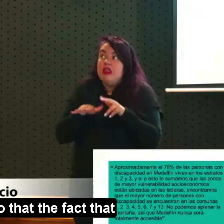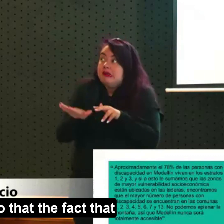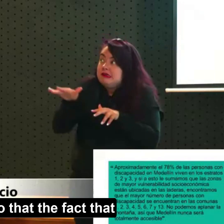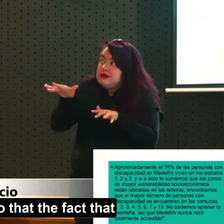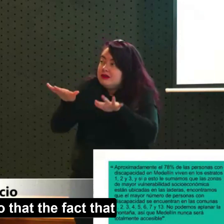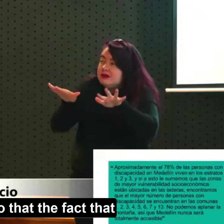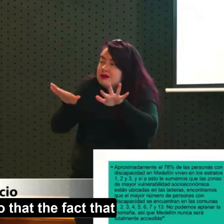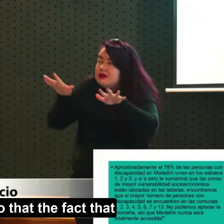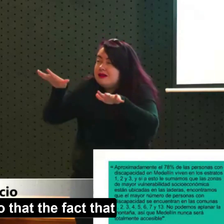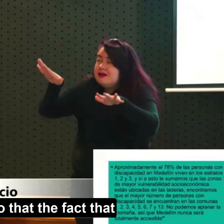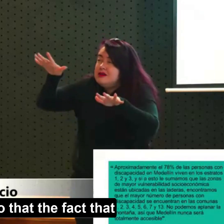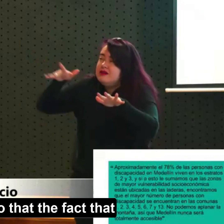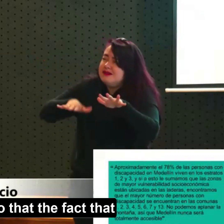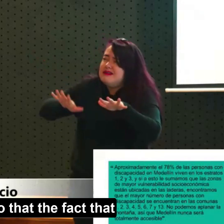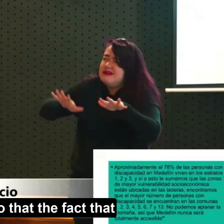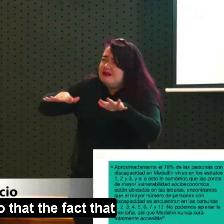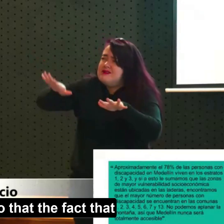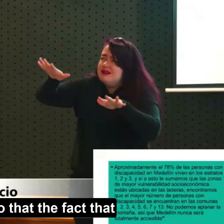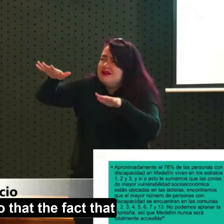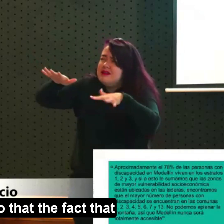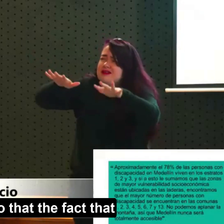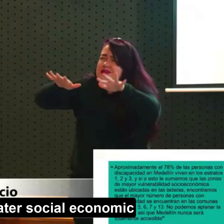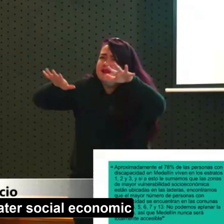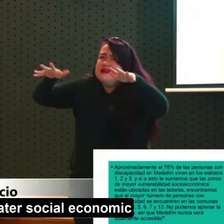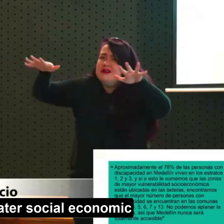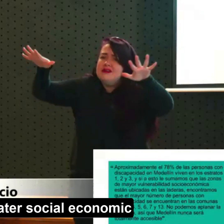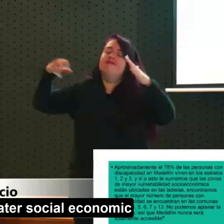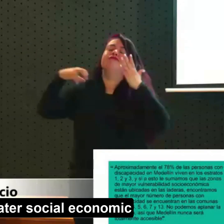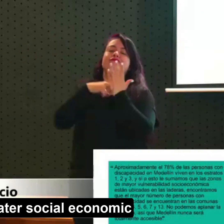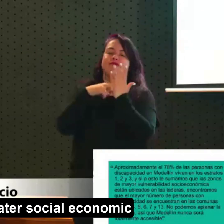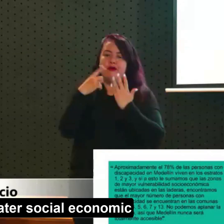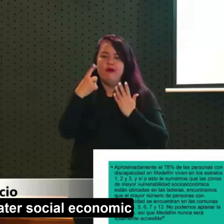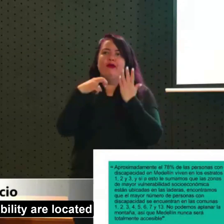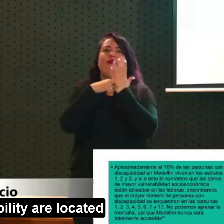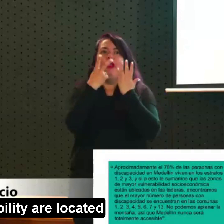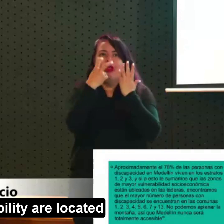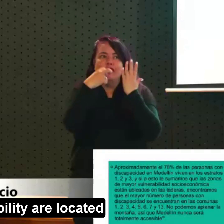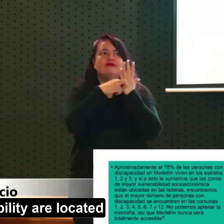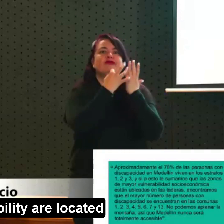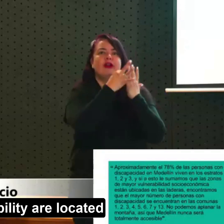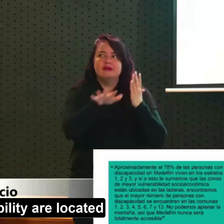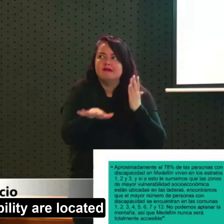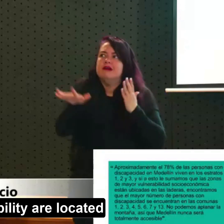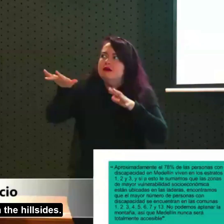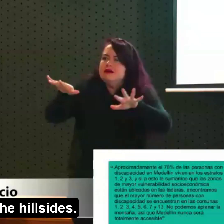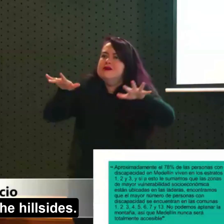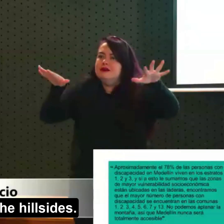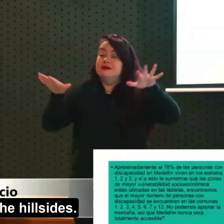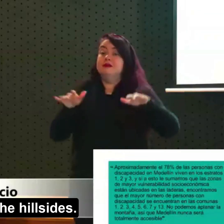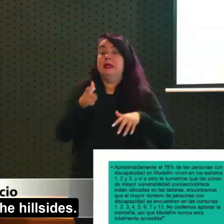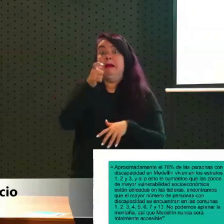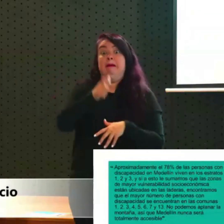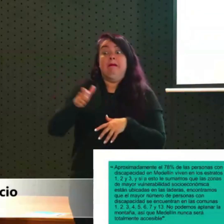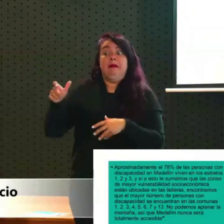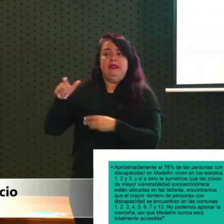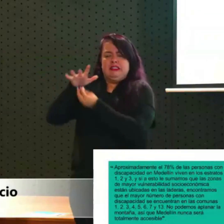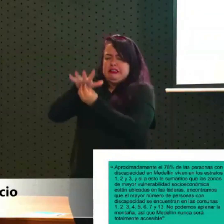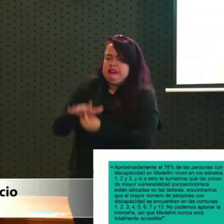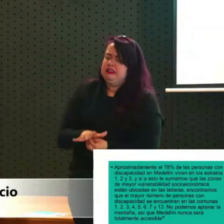periphery. And added to that, the fact that the areas of greatest socioeconomic vulnerability are located on the